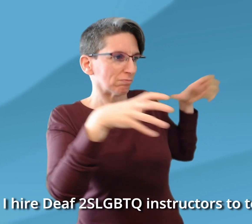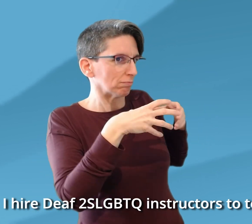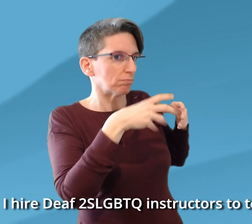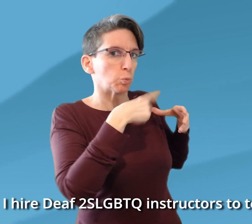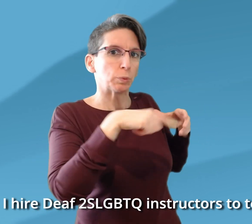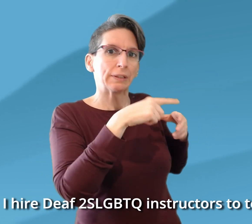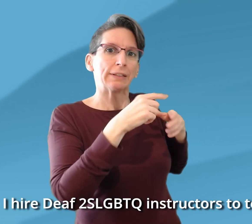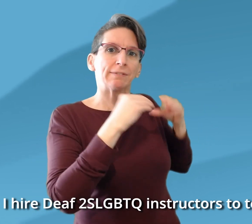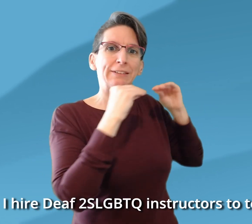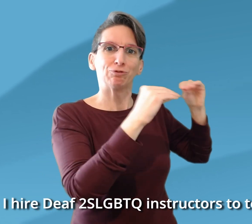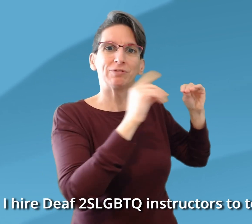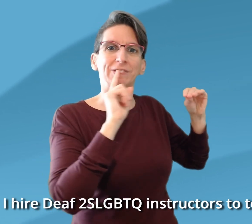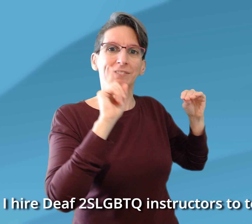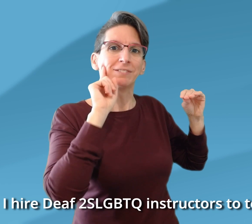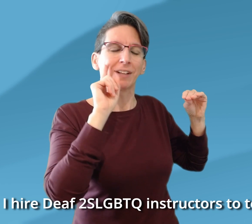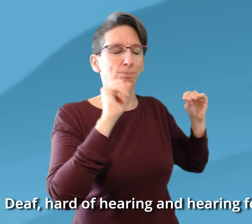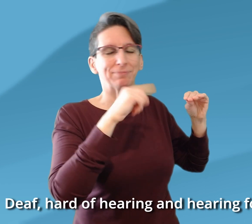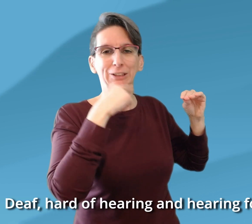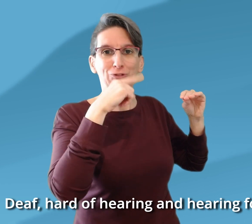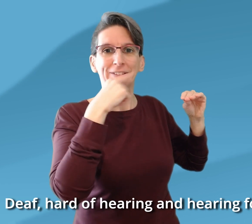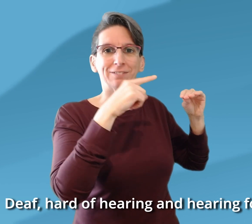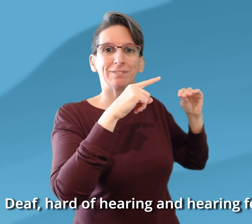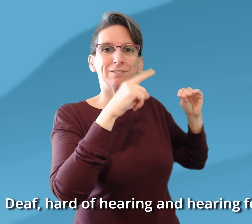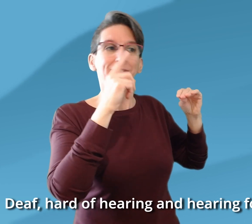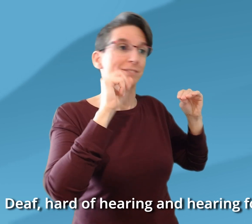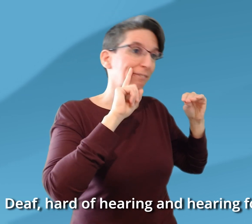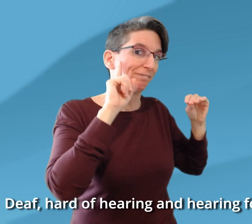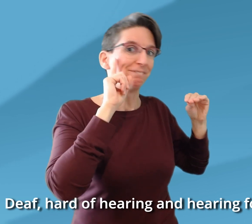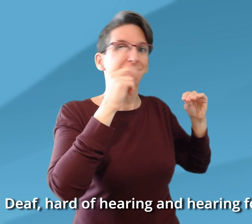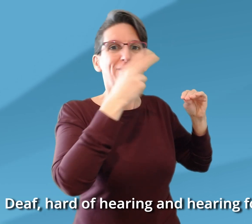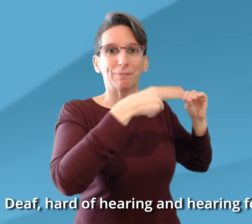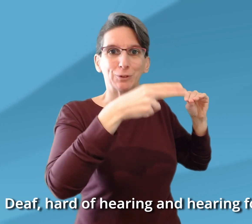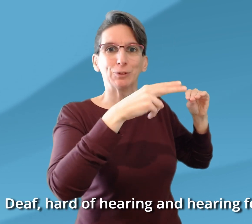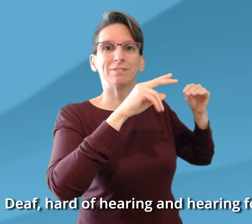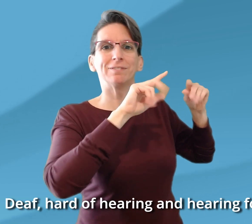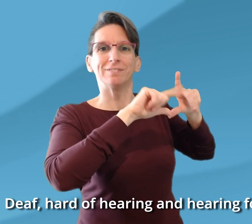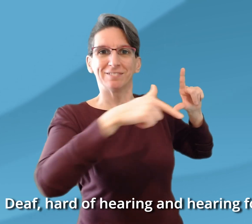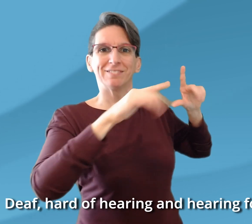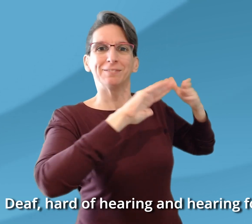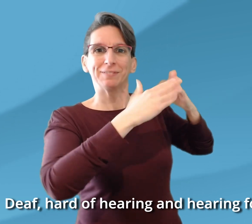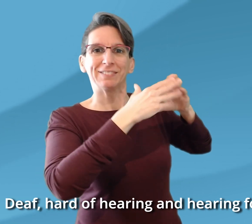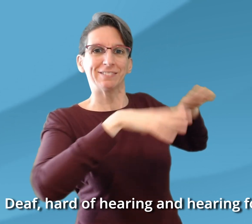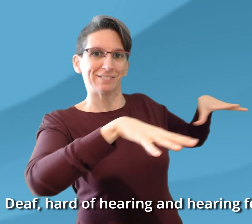I hire deaf 2S LGBTQ instructors to teach deaf, hard of hearing and hearing folks.